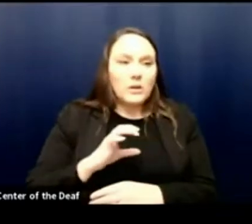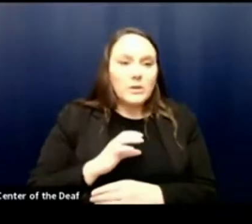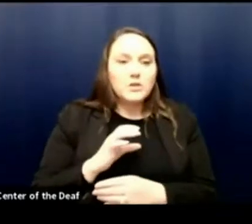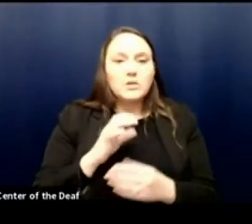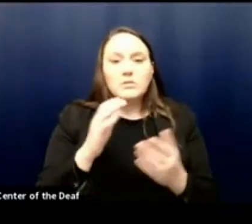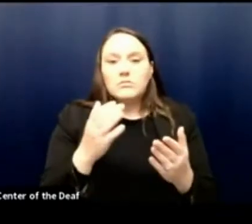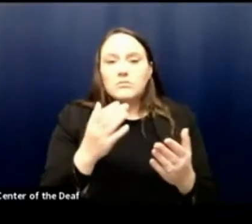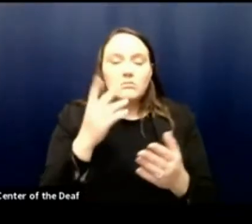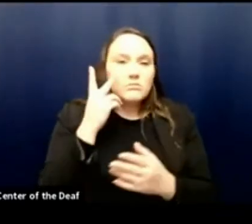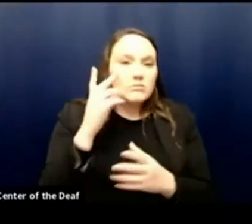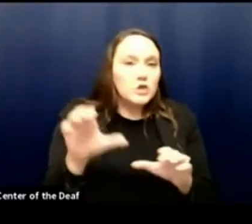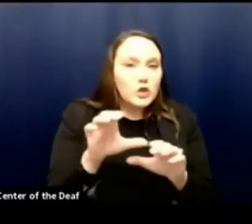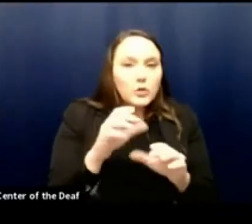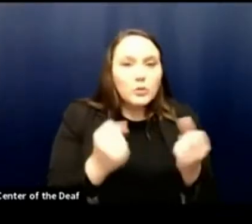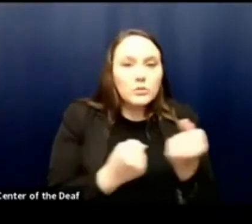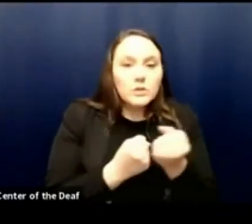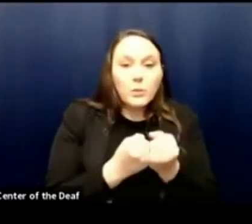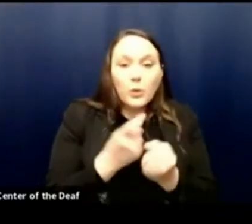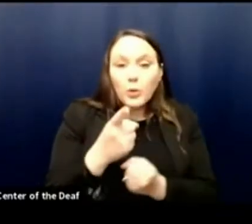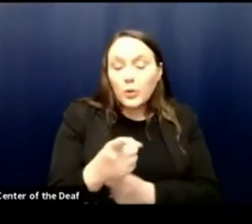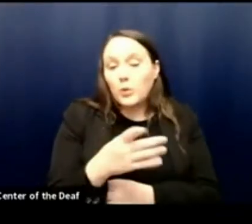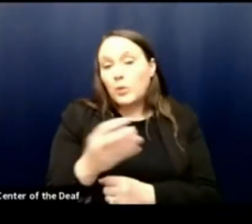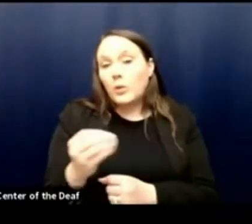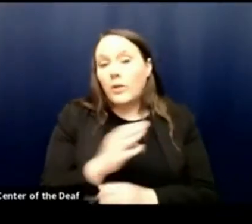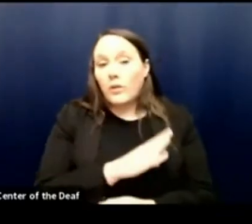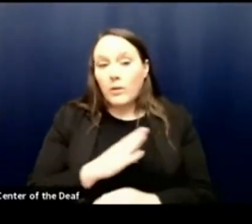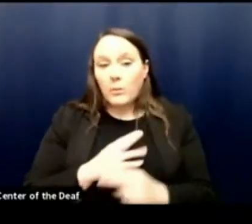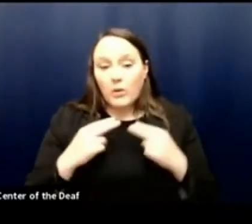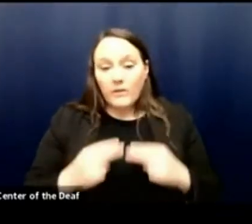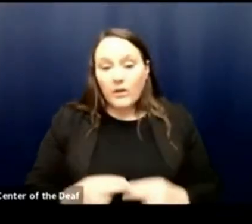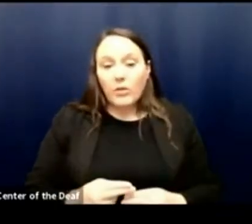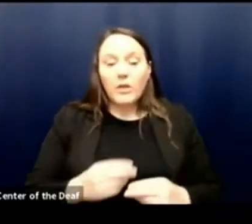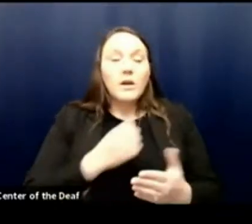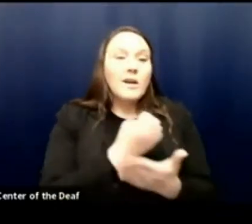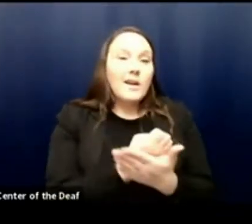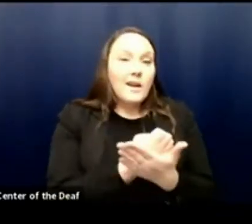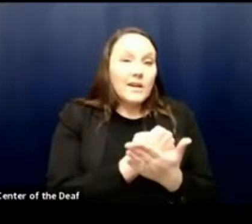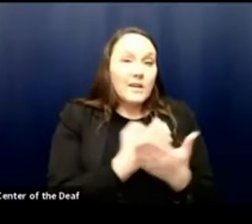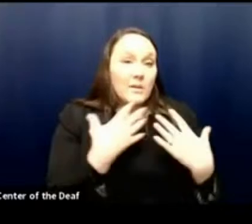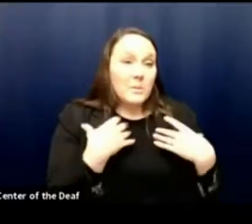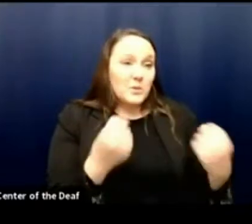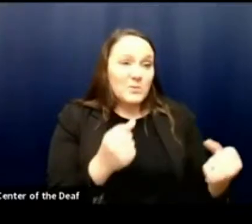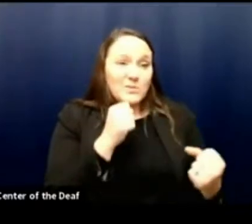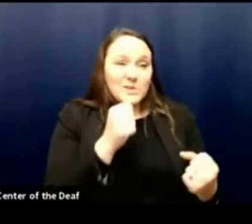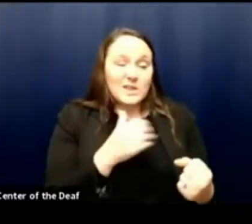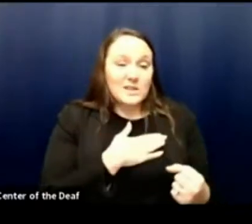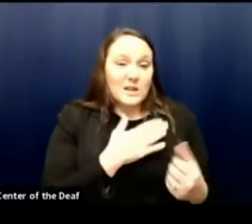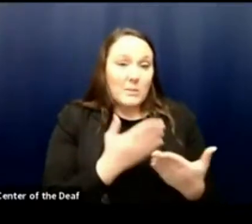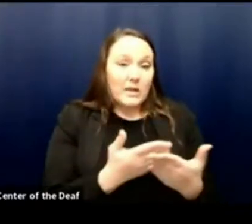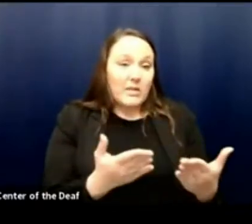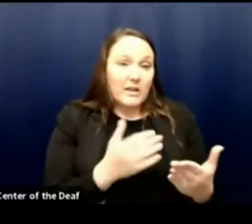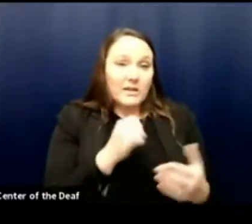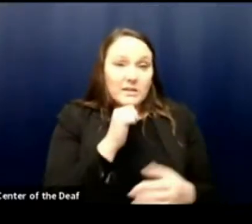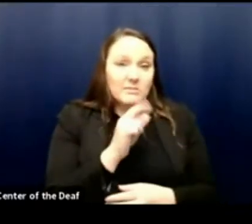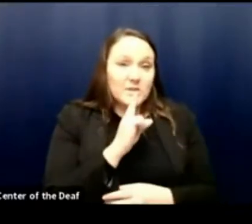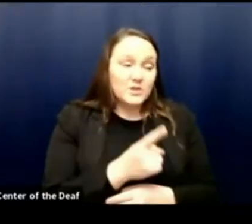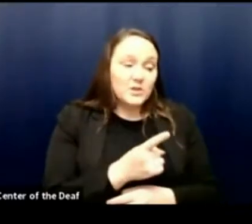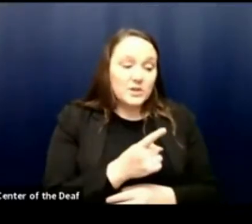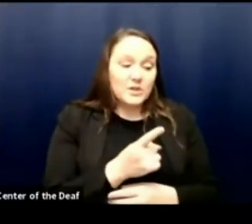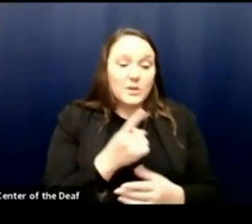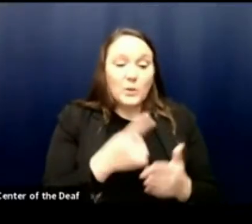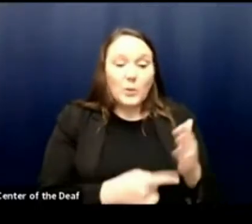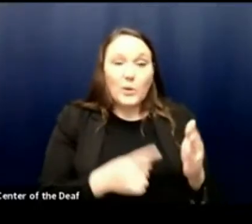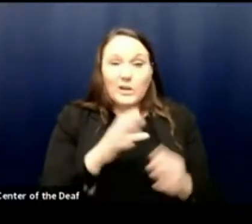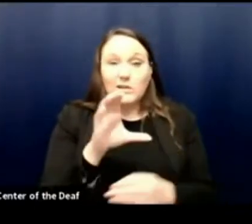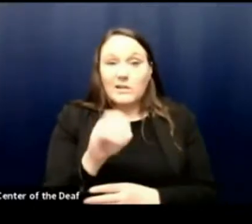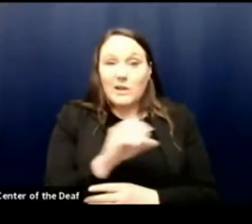economic recovery? You know, economic recovery is kind of not my thing, but I'm not even sure what County Commission could